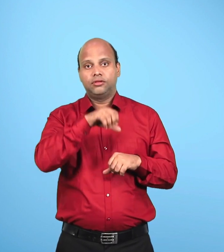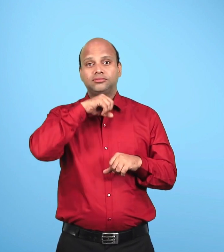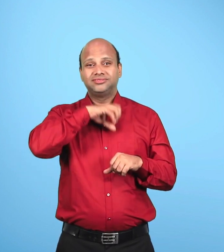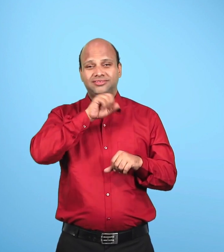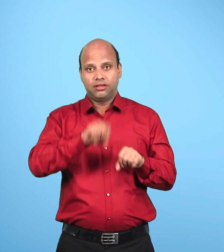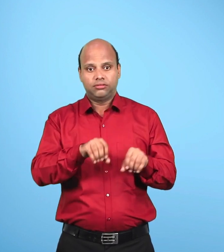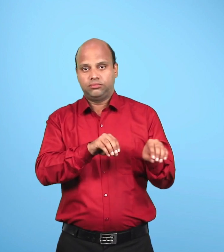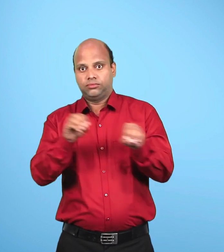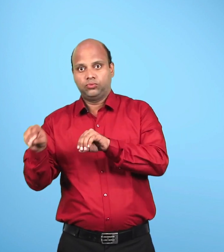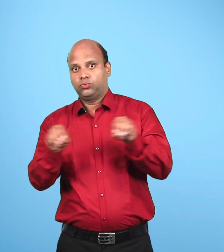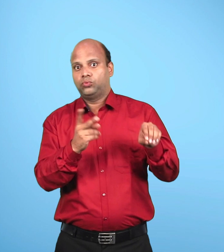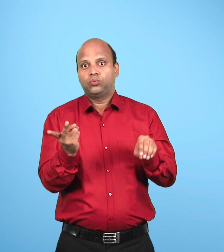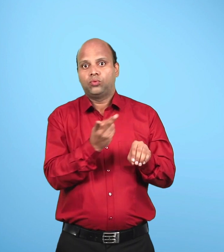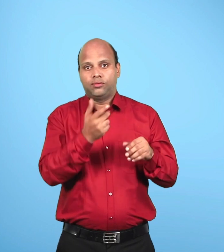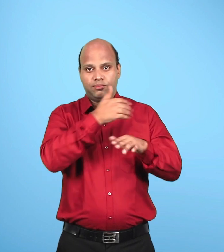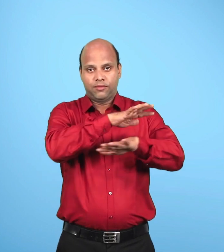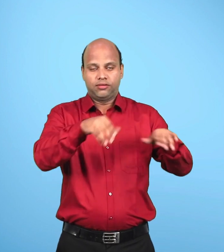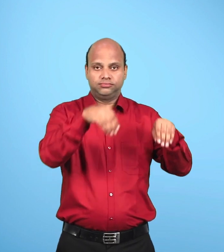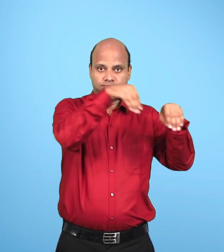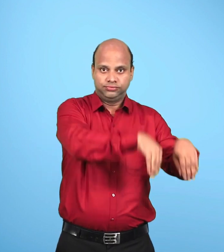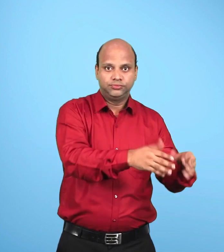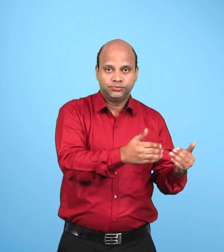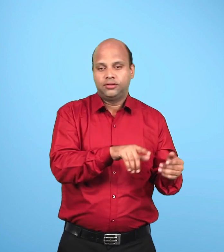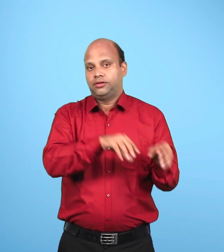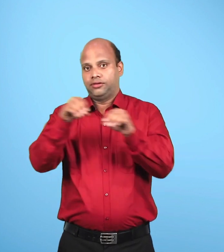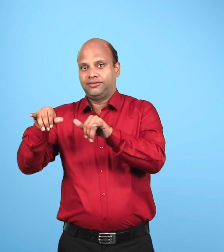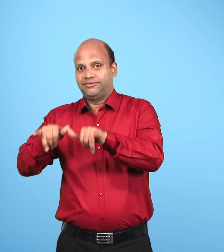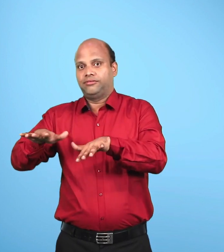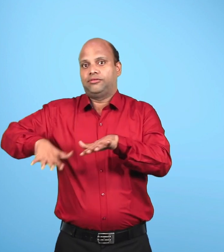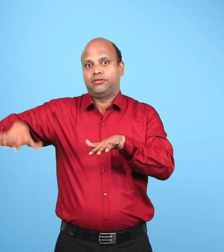Frogs can stay both inside the water as well as move on land.